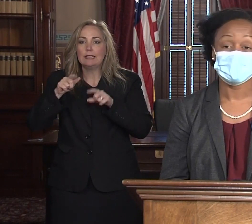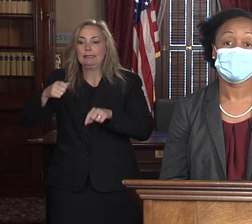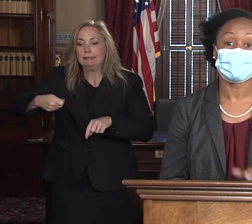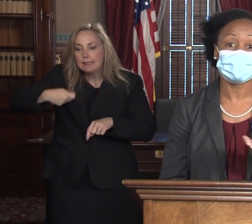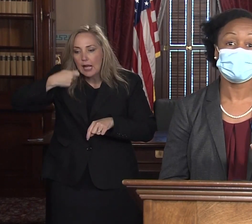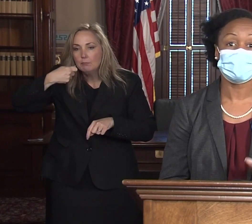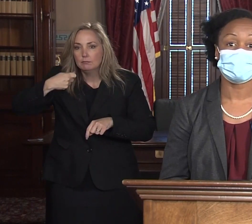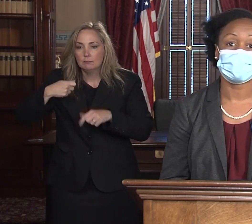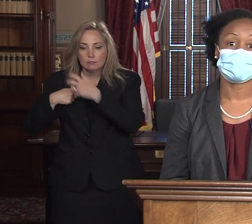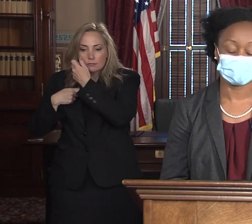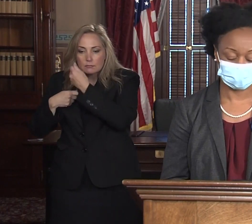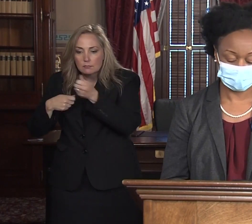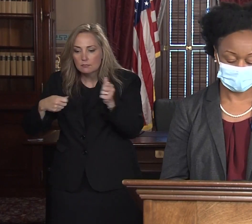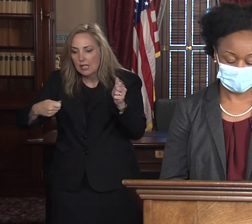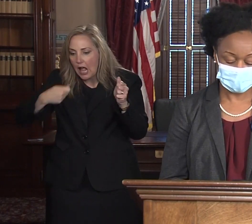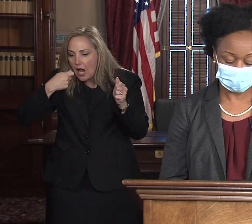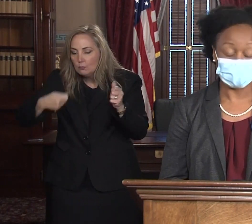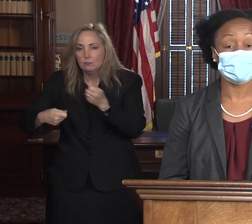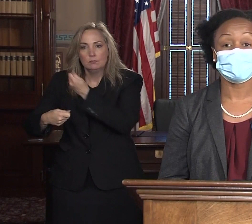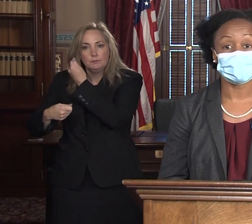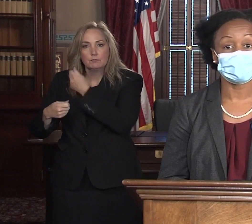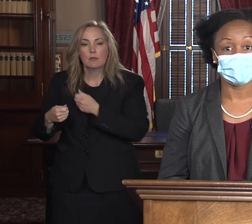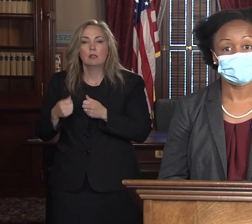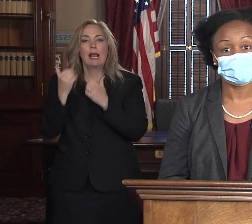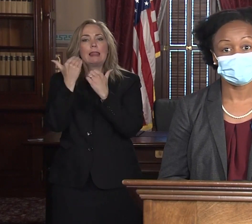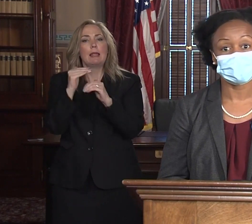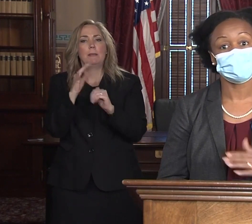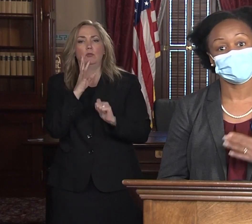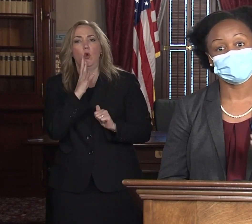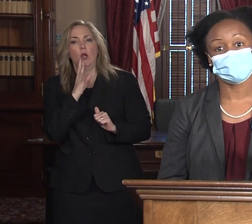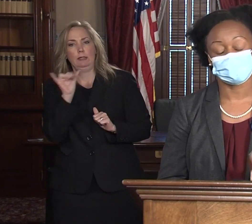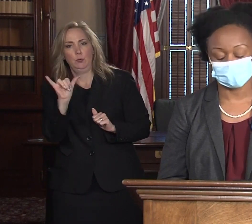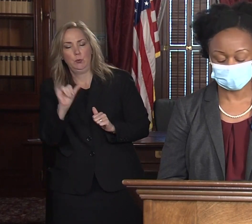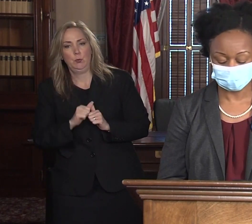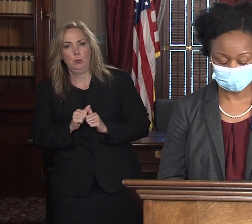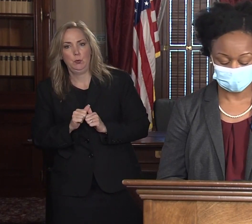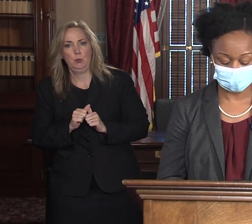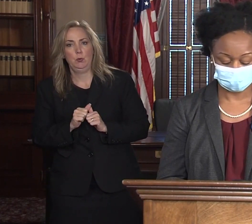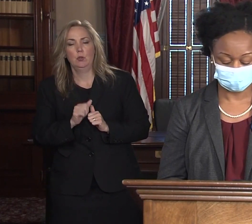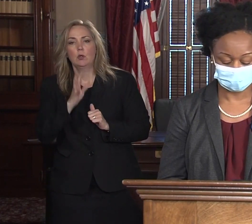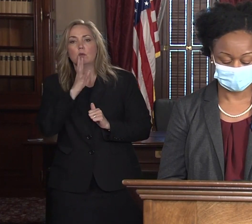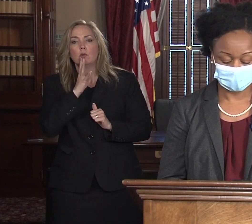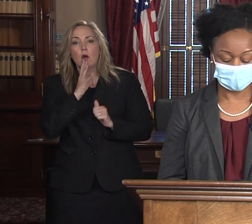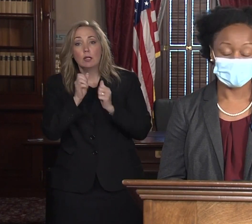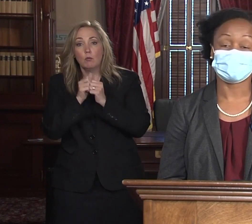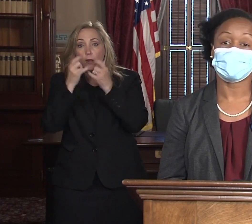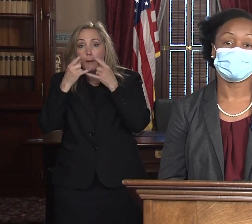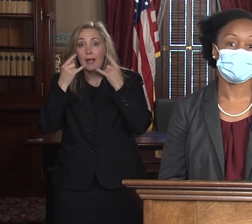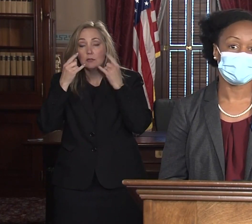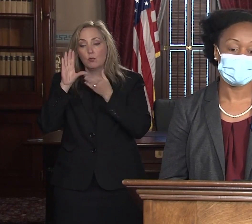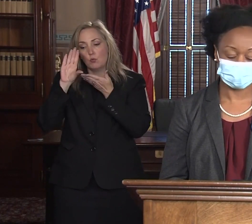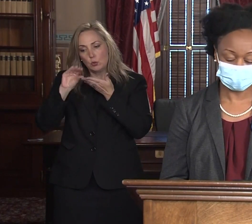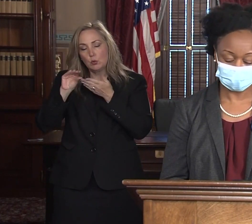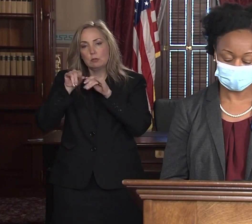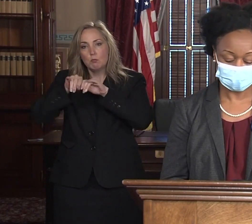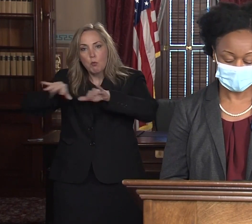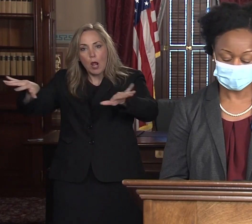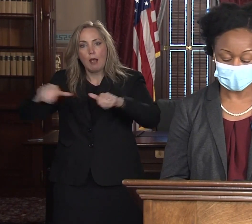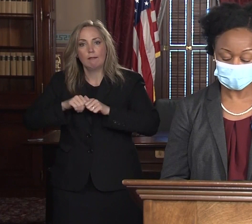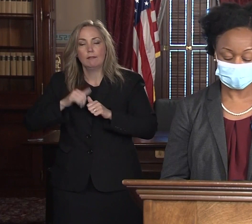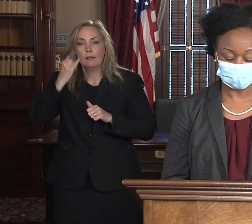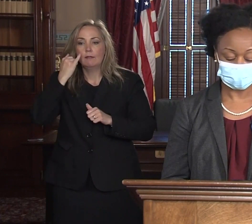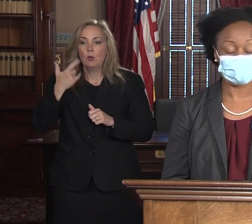mouth. And limit your talking. Talking without a mask on increases the risk of spread. If you have a choice